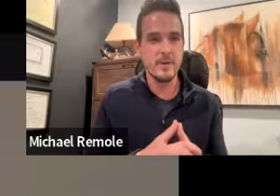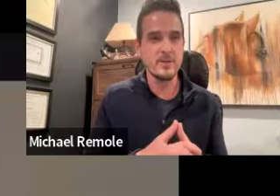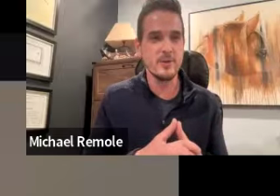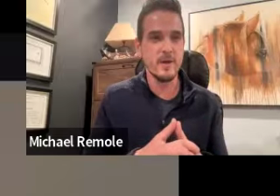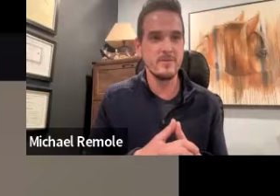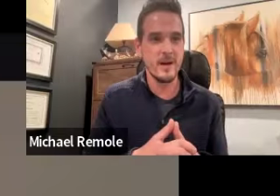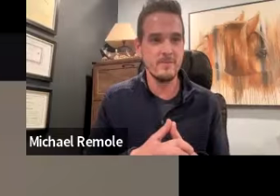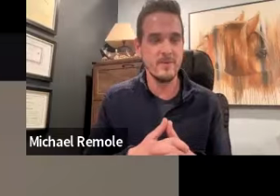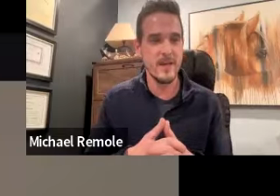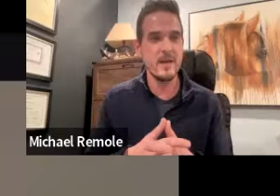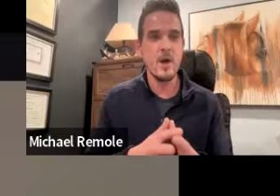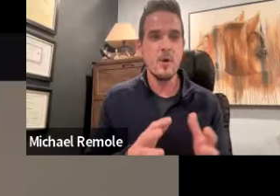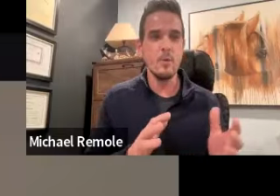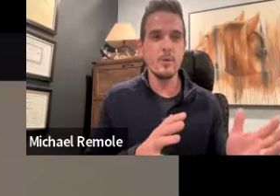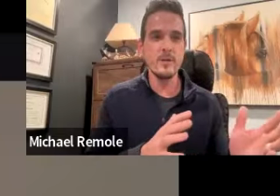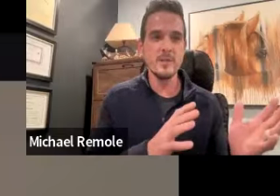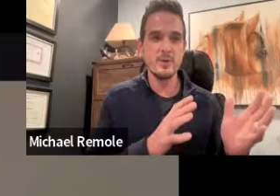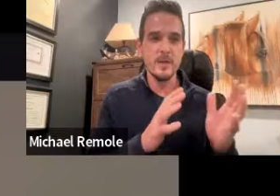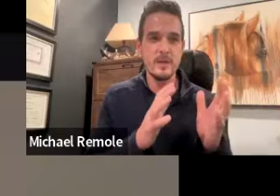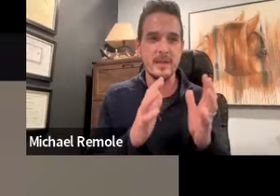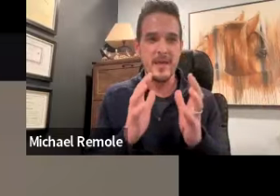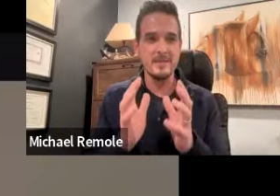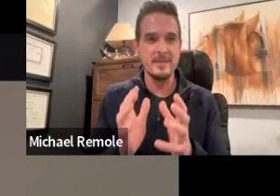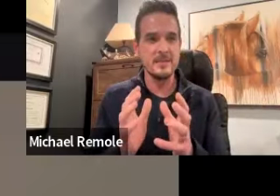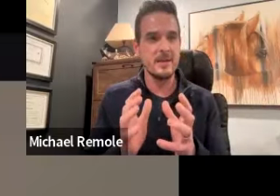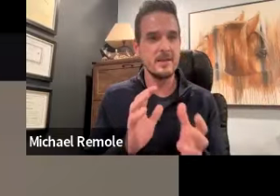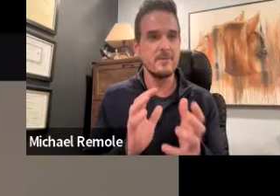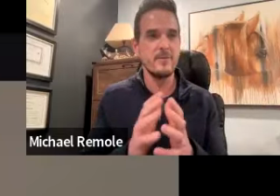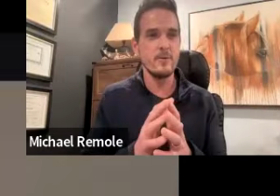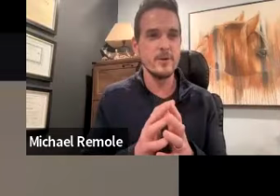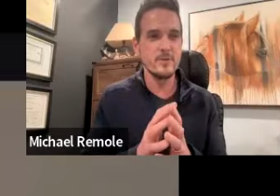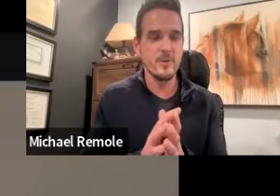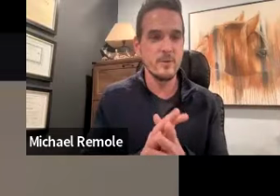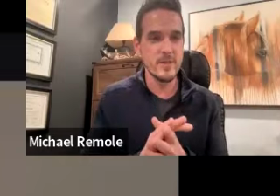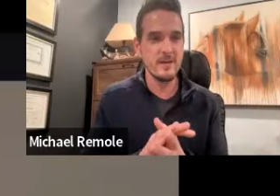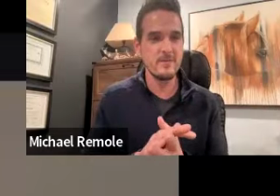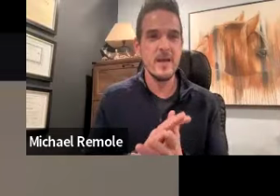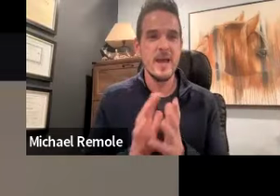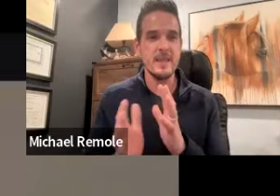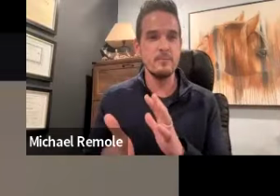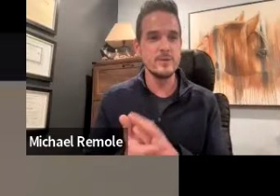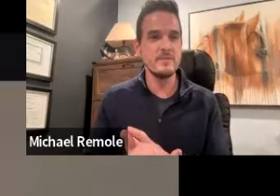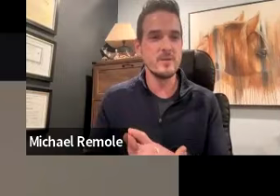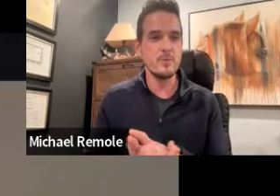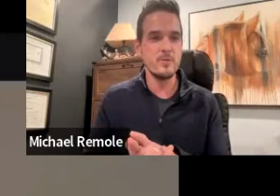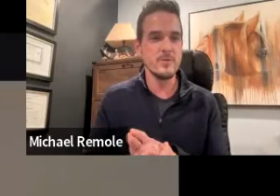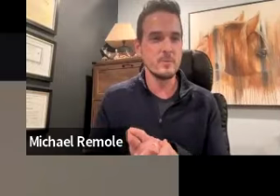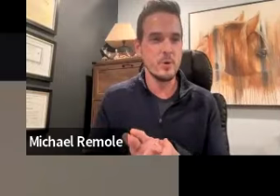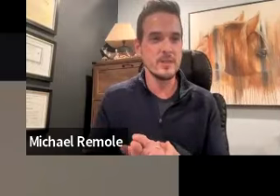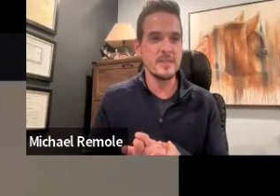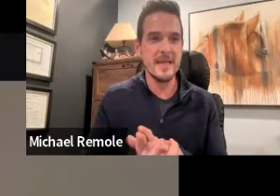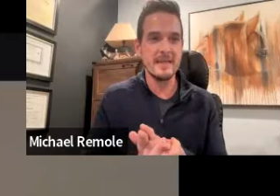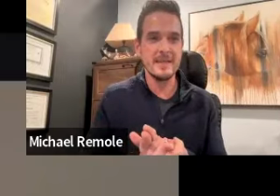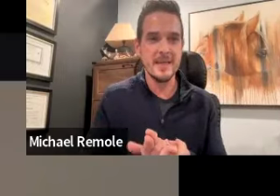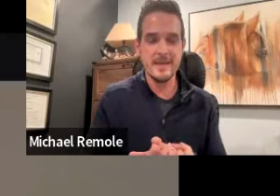there, we want to make sure that we have time for that. We're going to be doing the case kind of focus for the first half, and then we'll save some room for